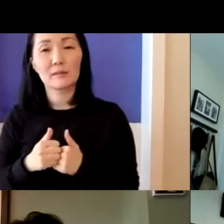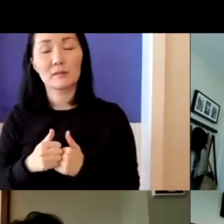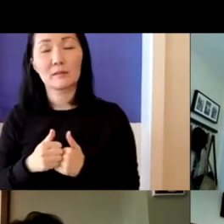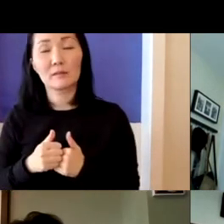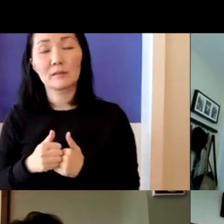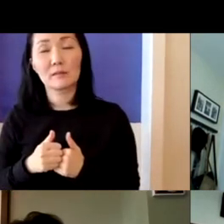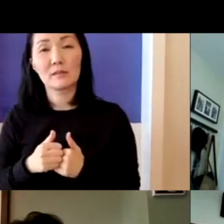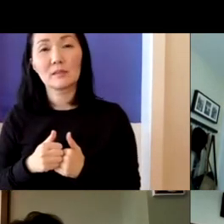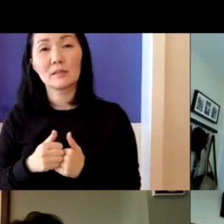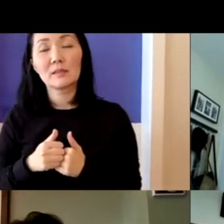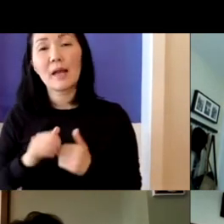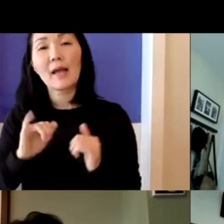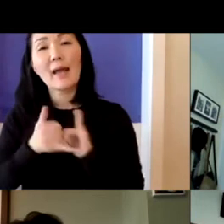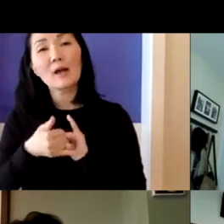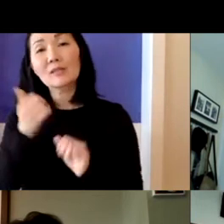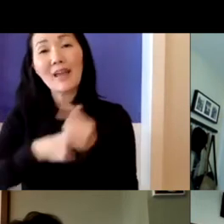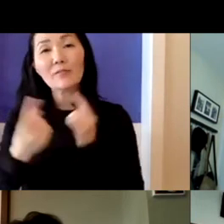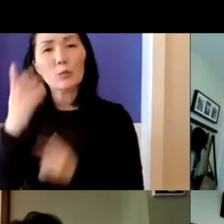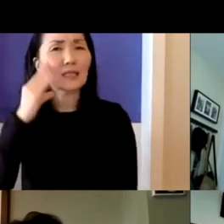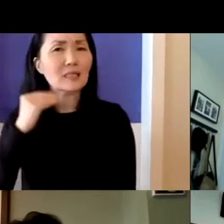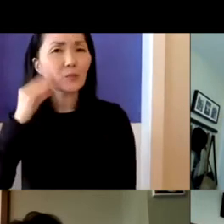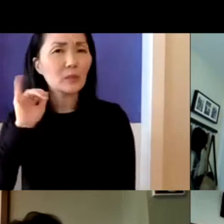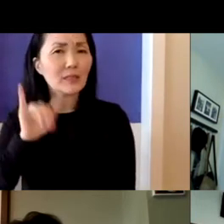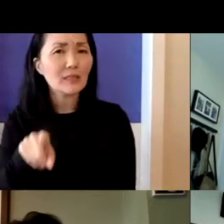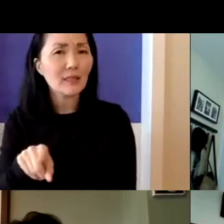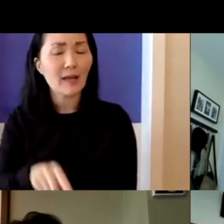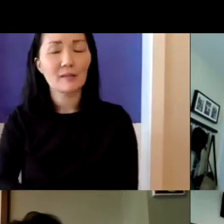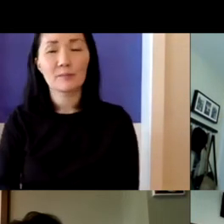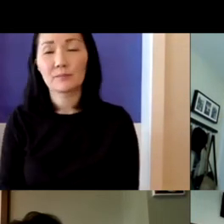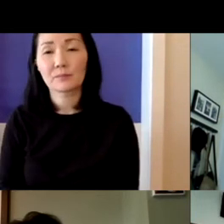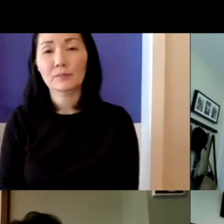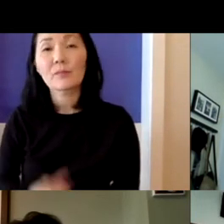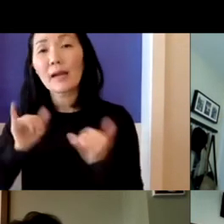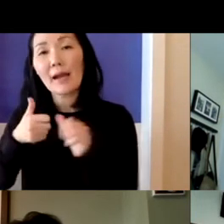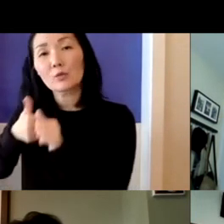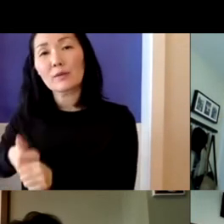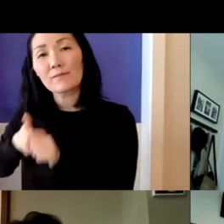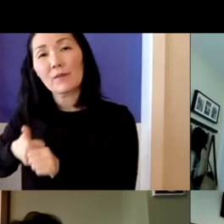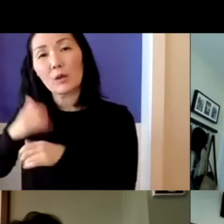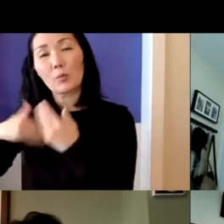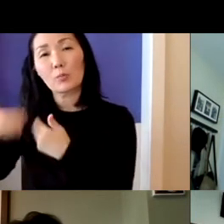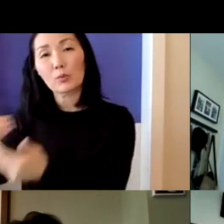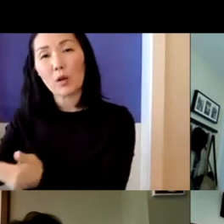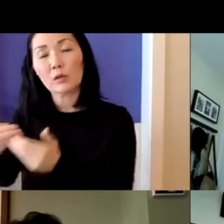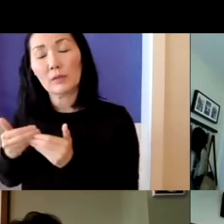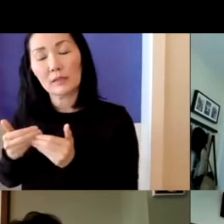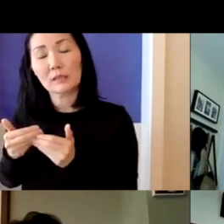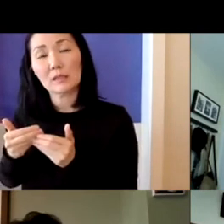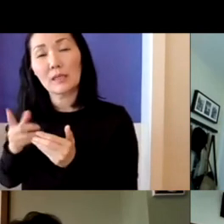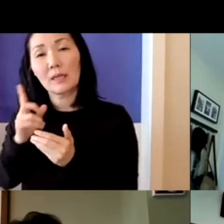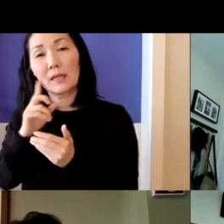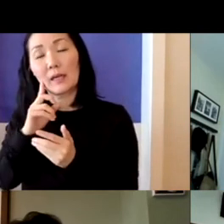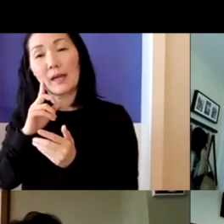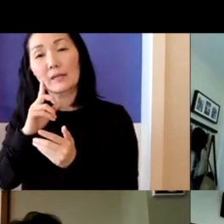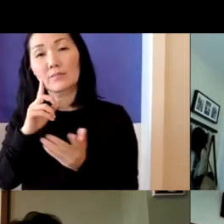everybody? And then, of course, what are the indicators that we need to track progress on and work against going forward between now and then?